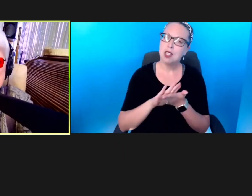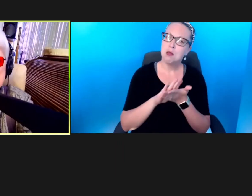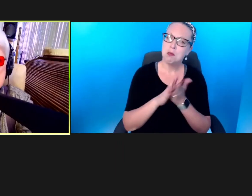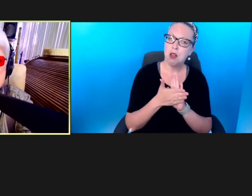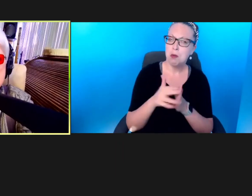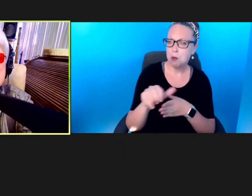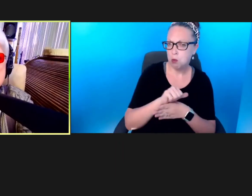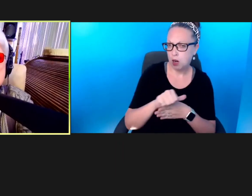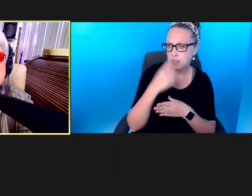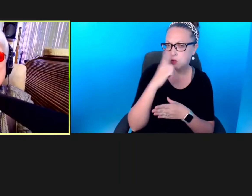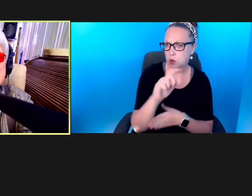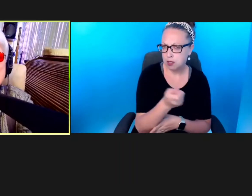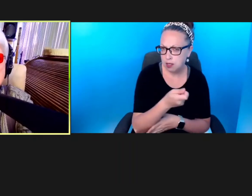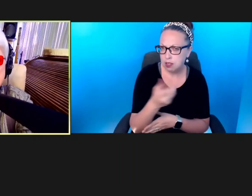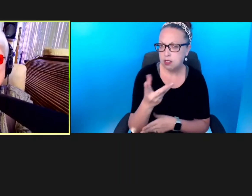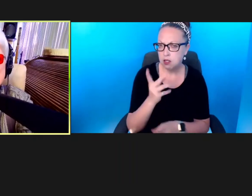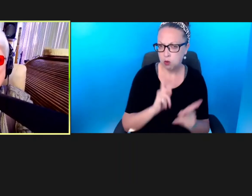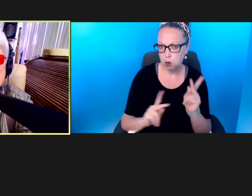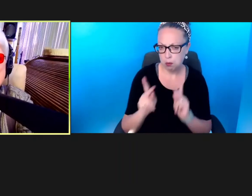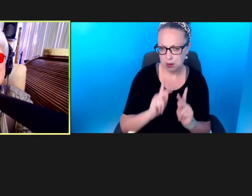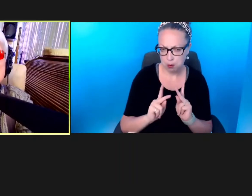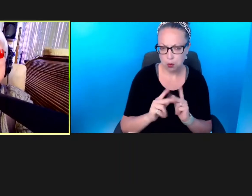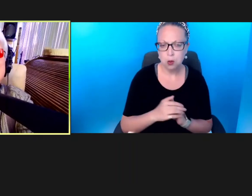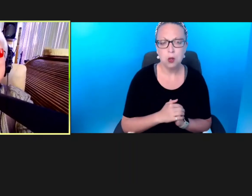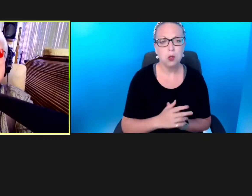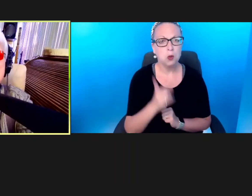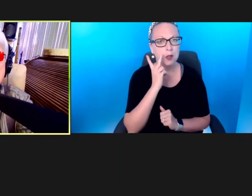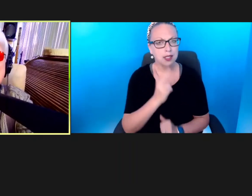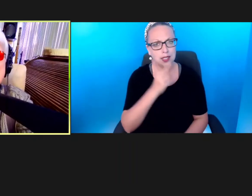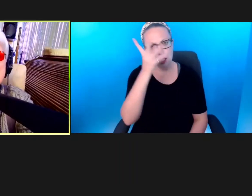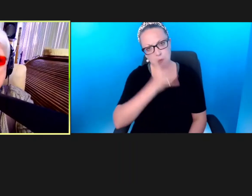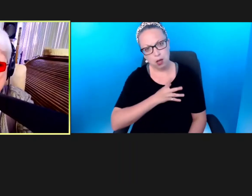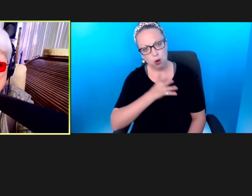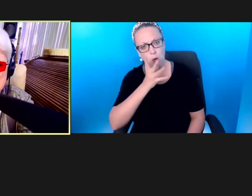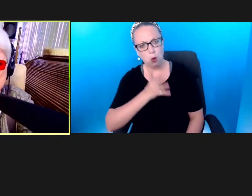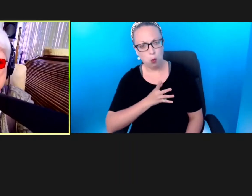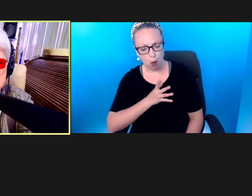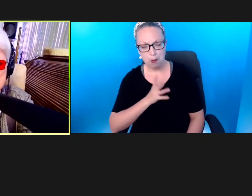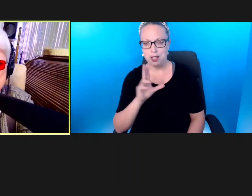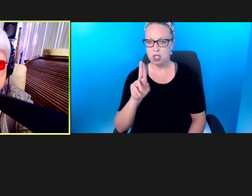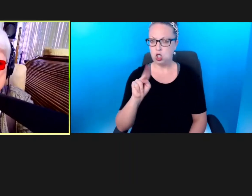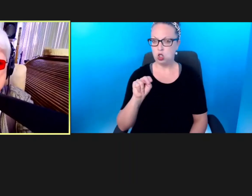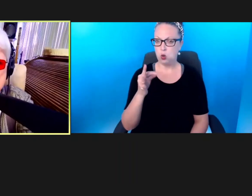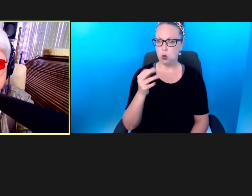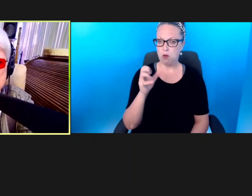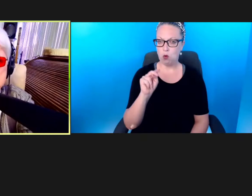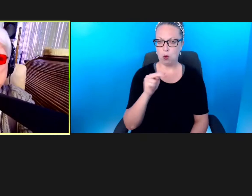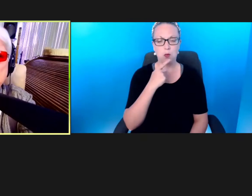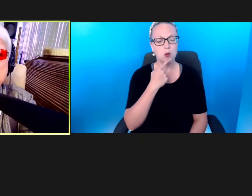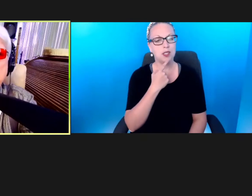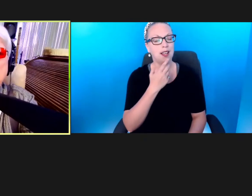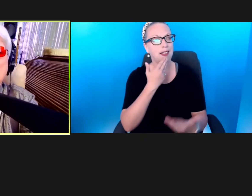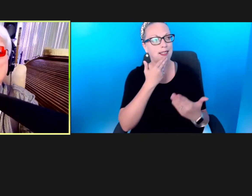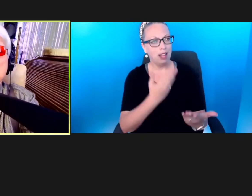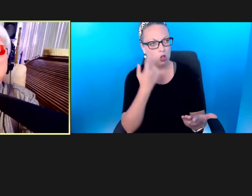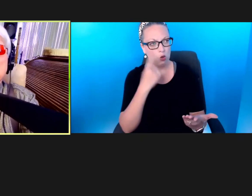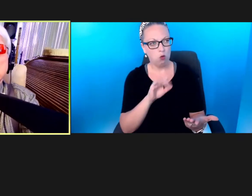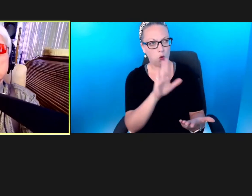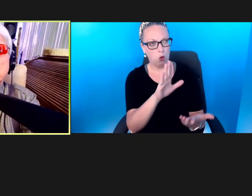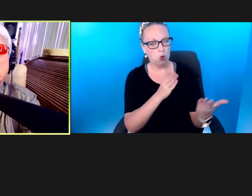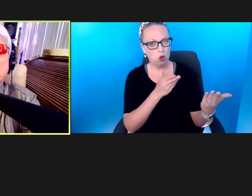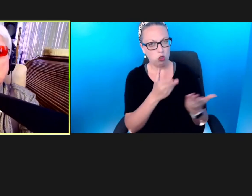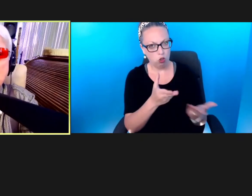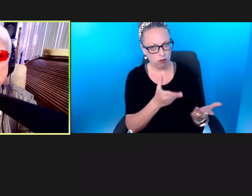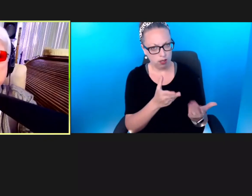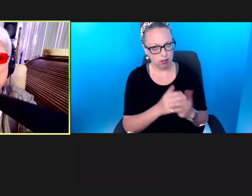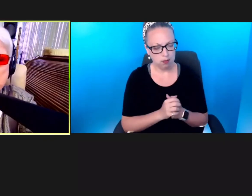many people to see a man or woman in uniform and say, thank you for your service. And certainly for people